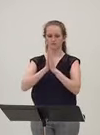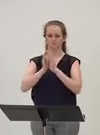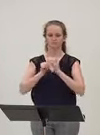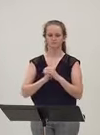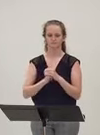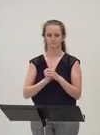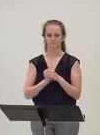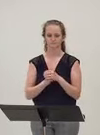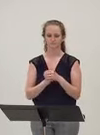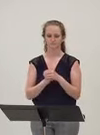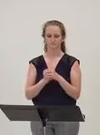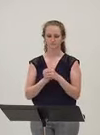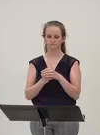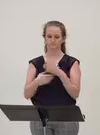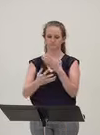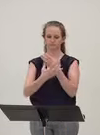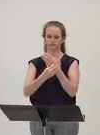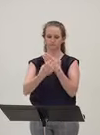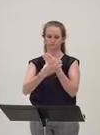Amen.